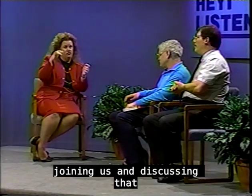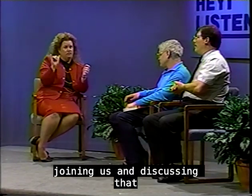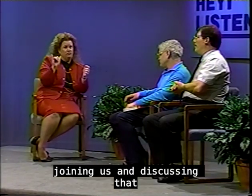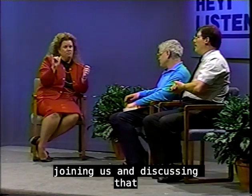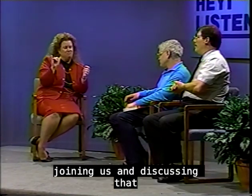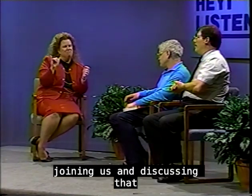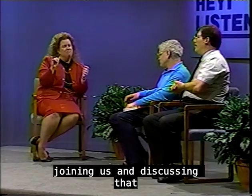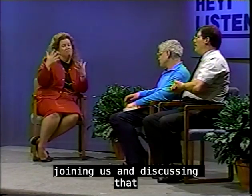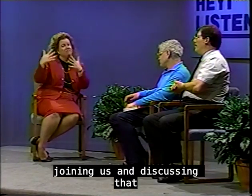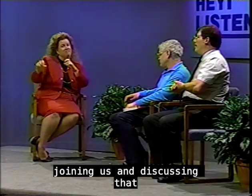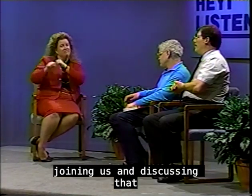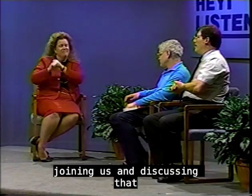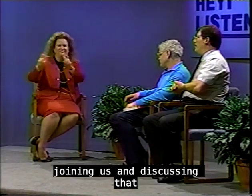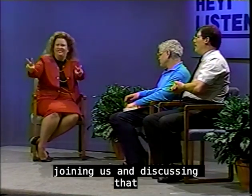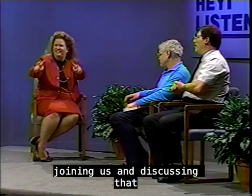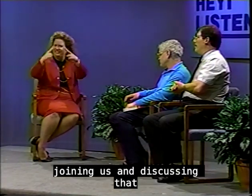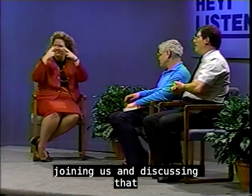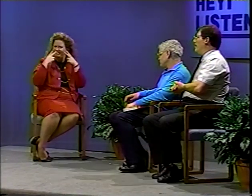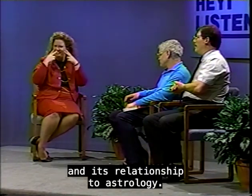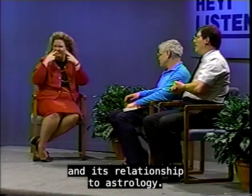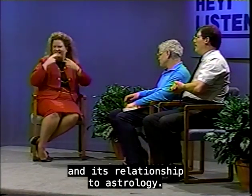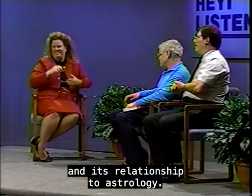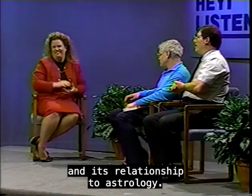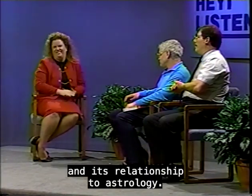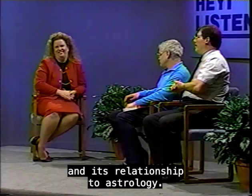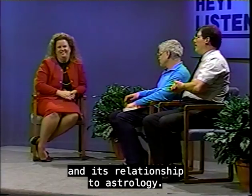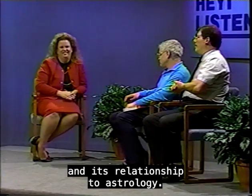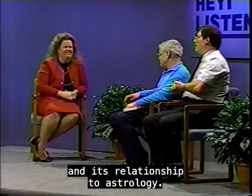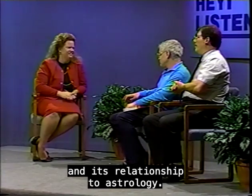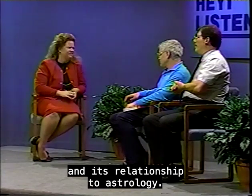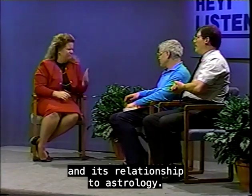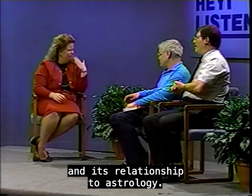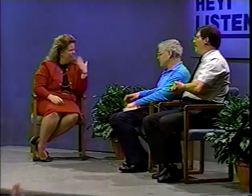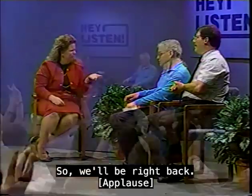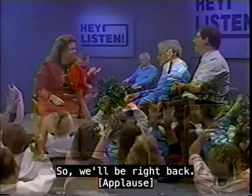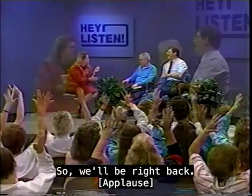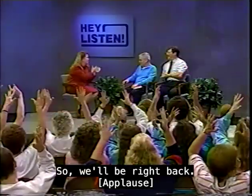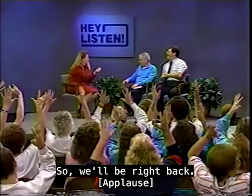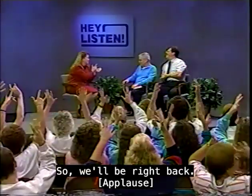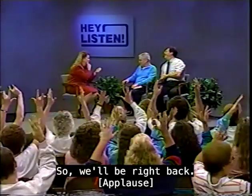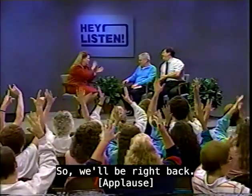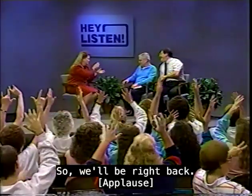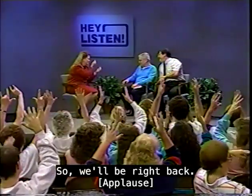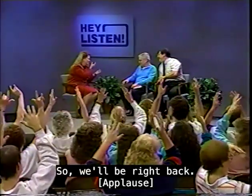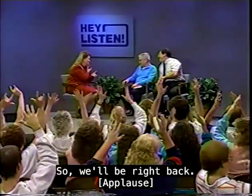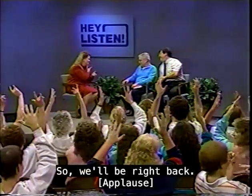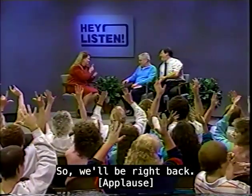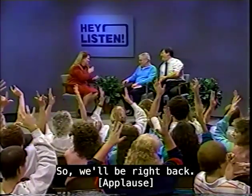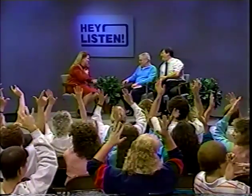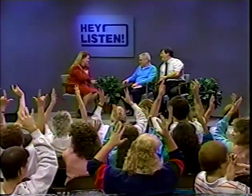us and discussing that and its relationship to astrology. So we'll be right back.